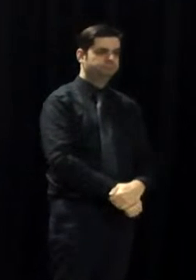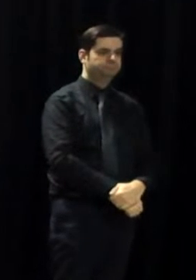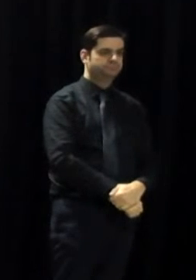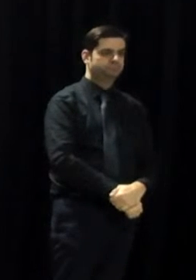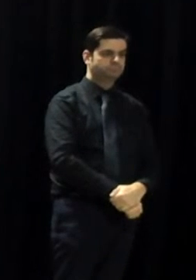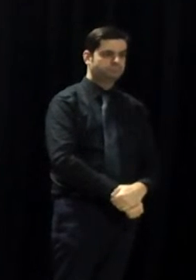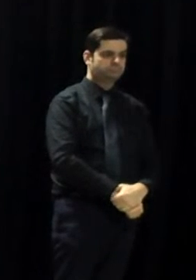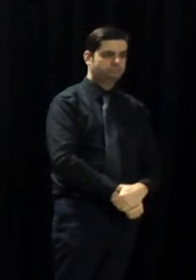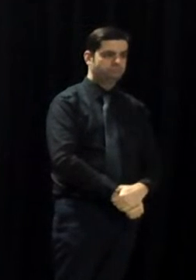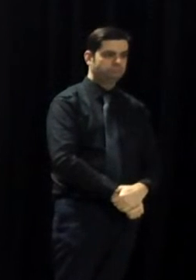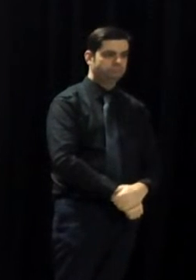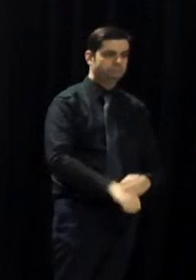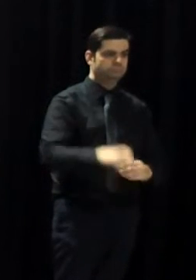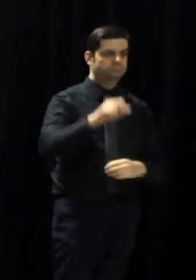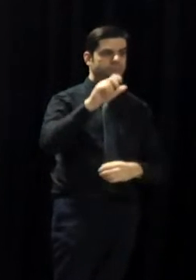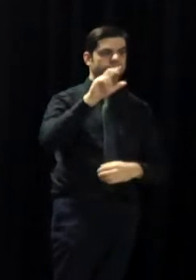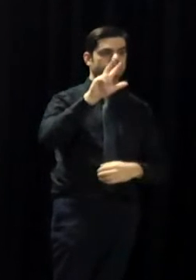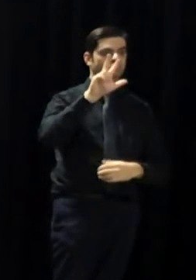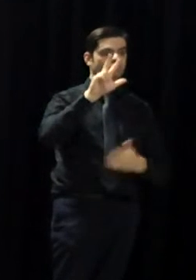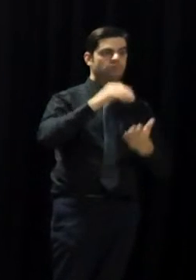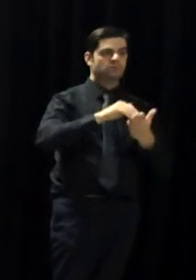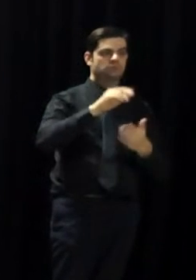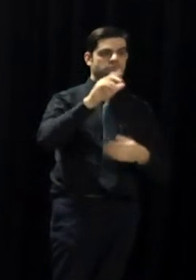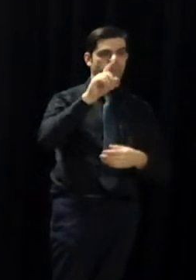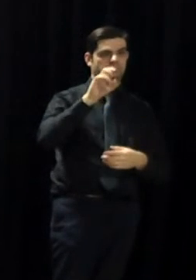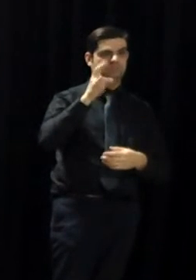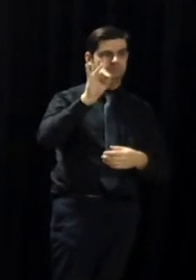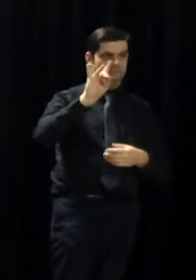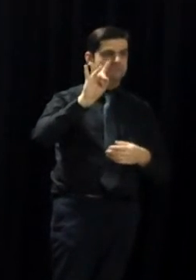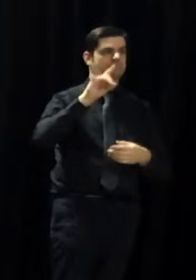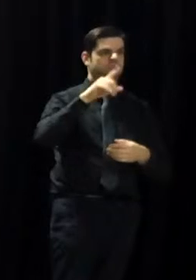3,178 in their 20s, 3,327 in their 30s,